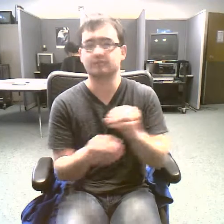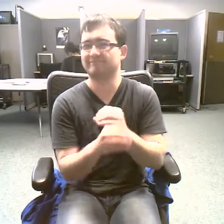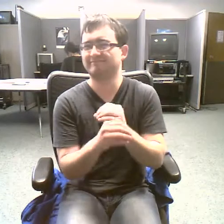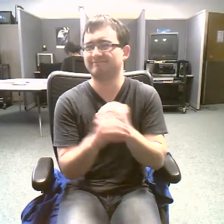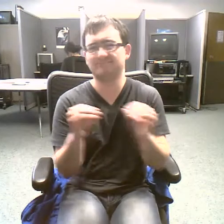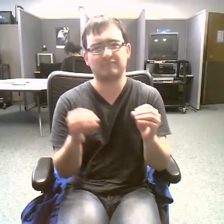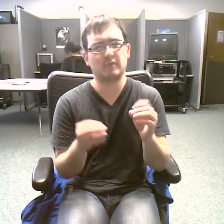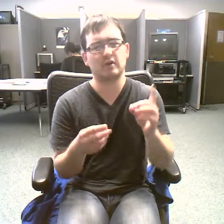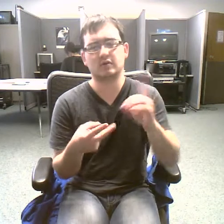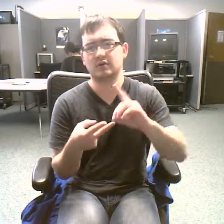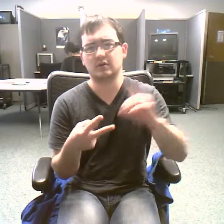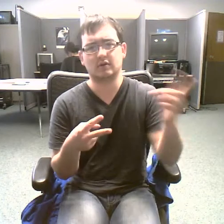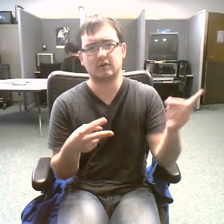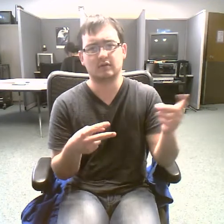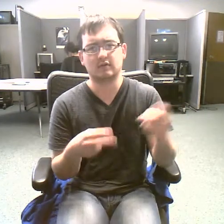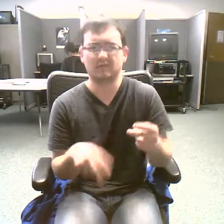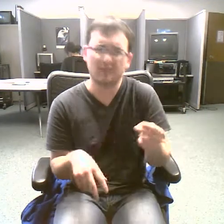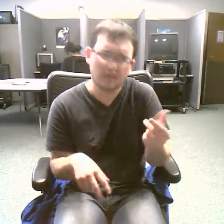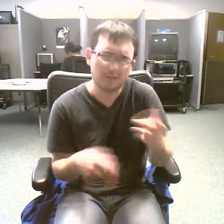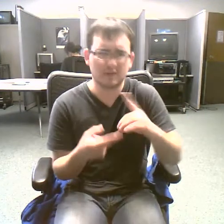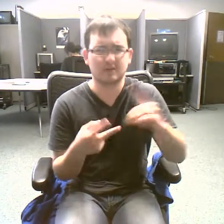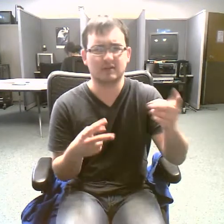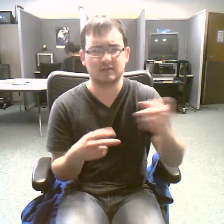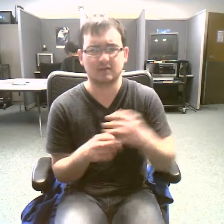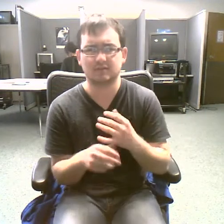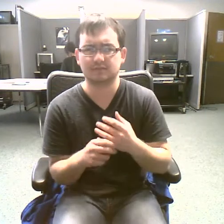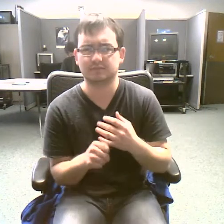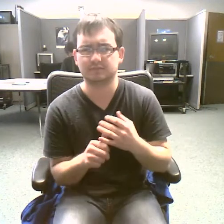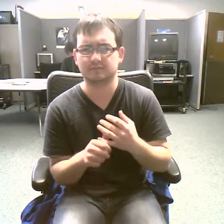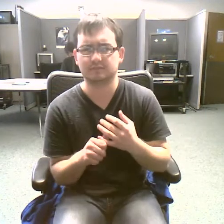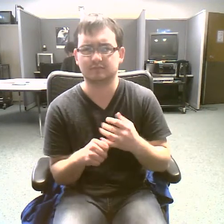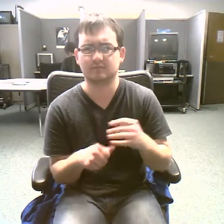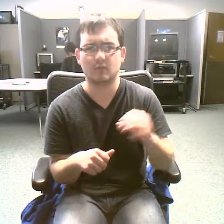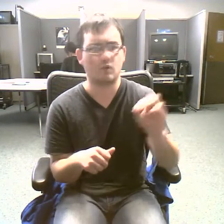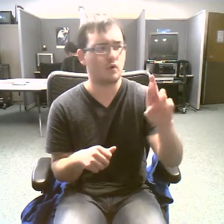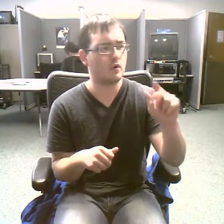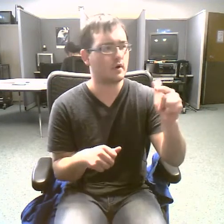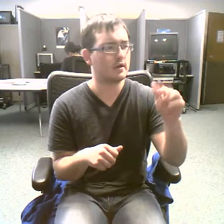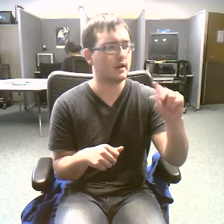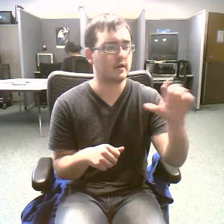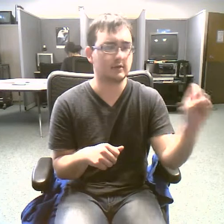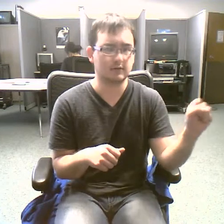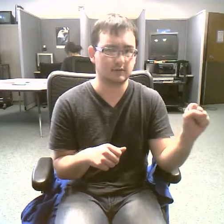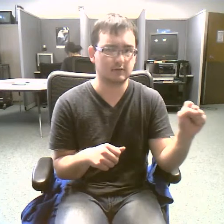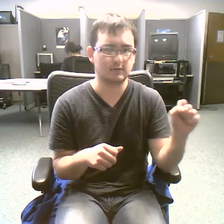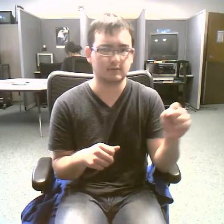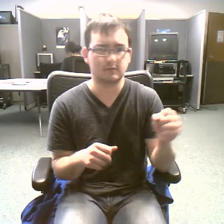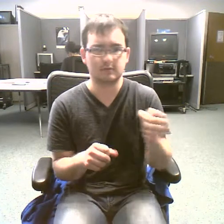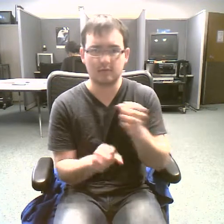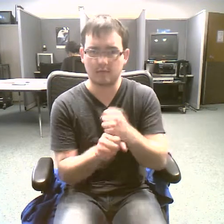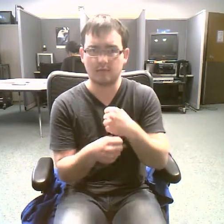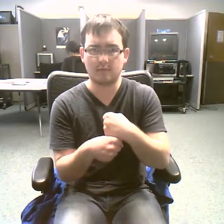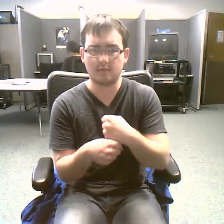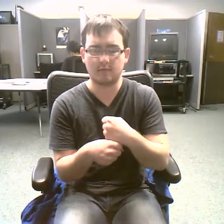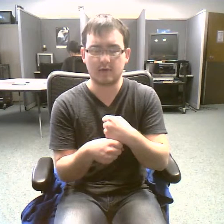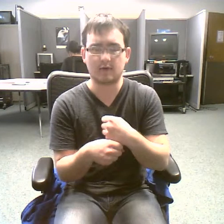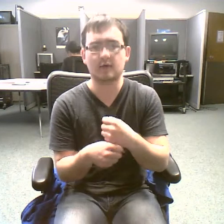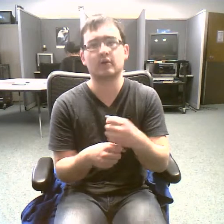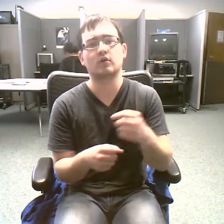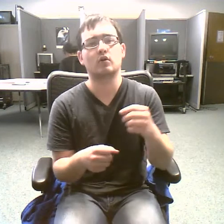Chromosomes are the things that make organisms what they are. They carry all of the information used to help the cell